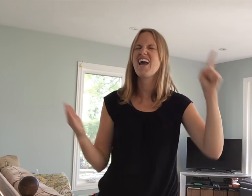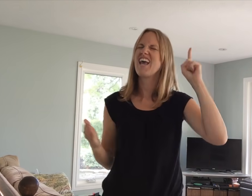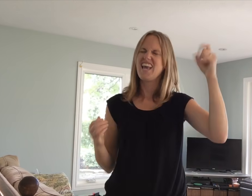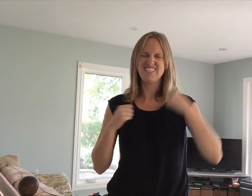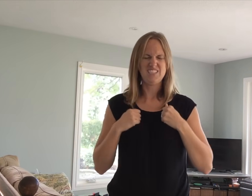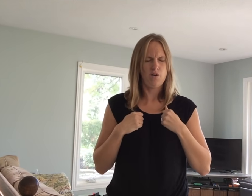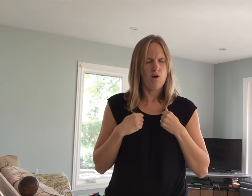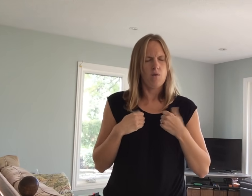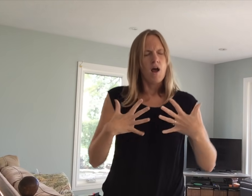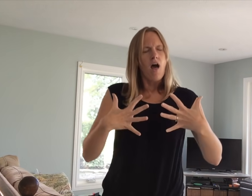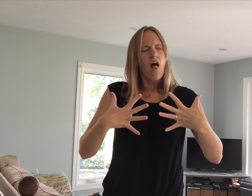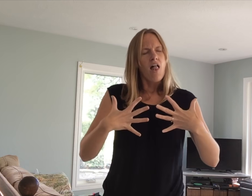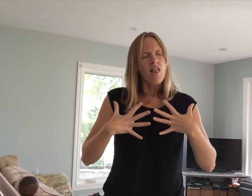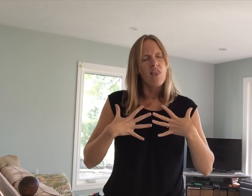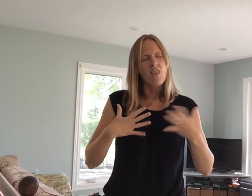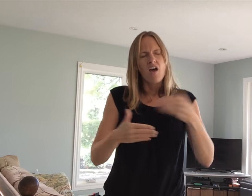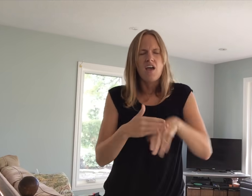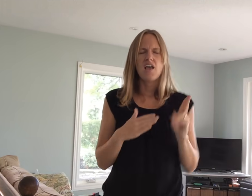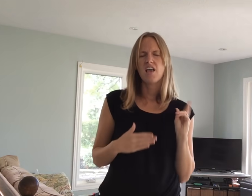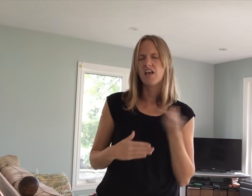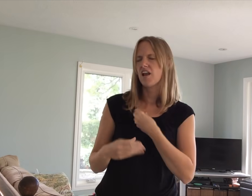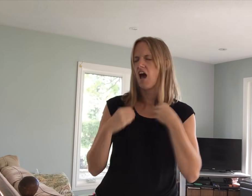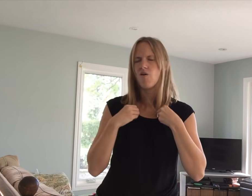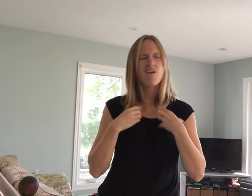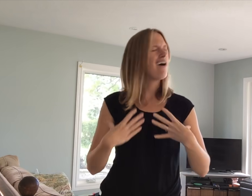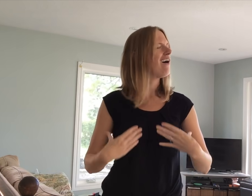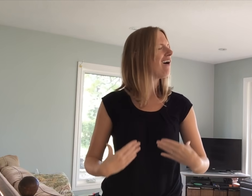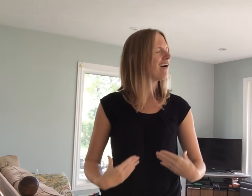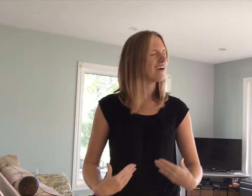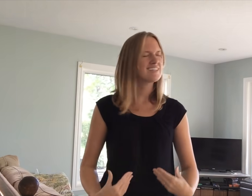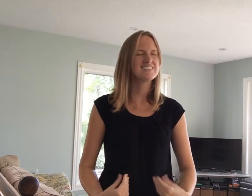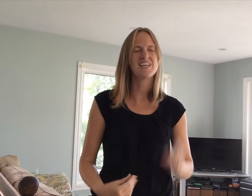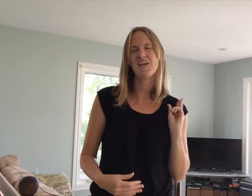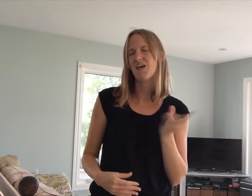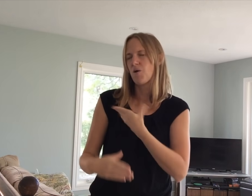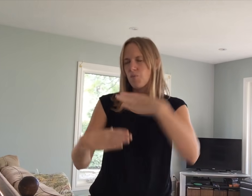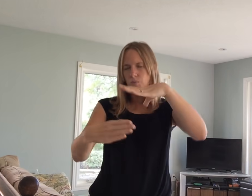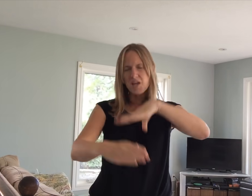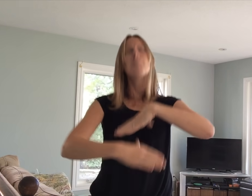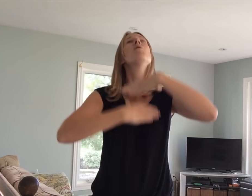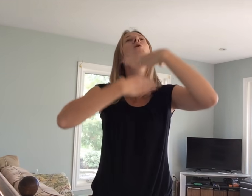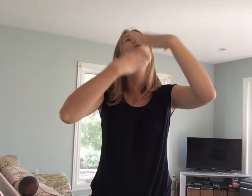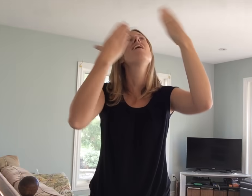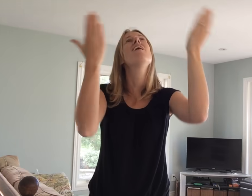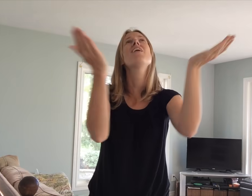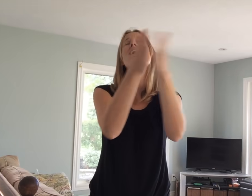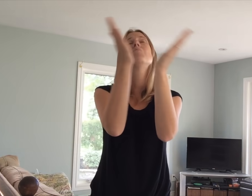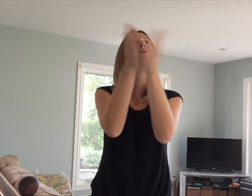It's Your breath in our lungs So we pour out our